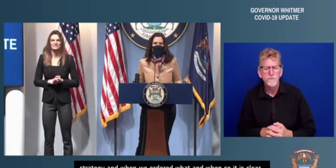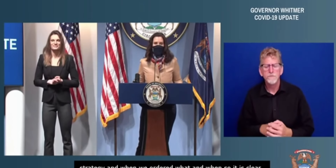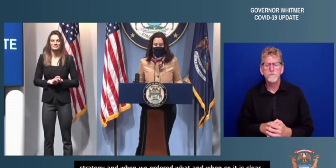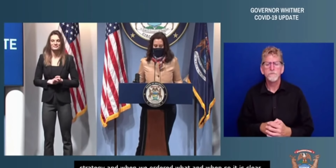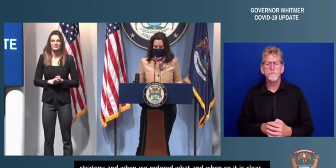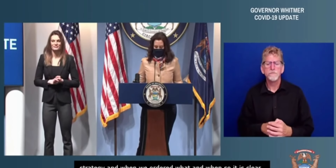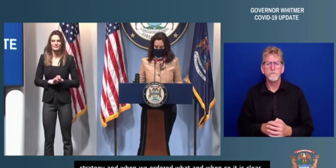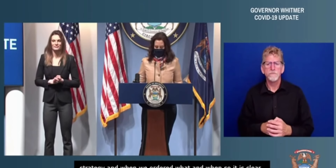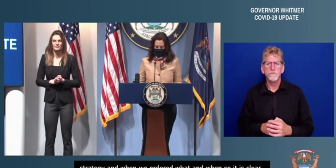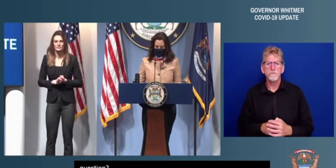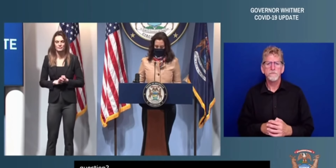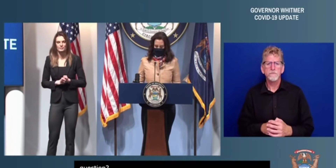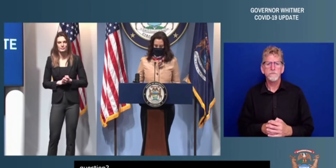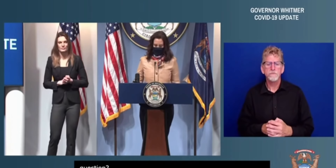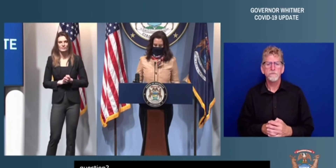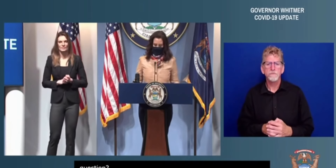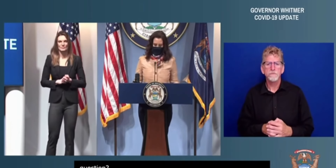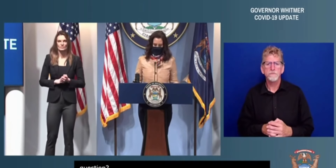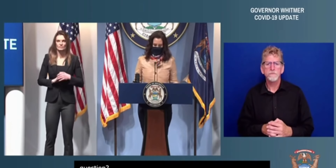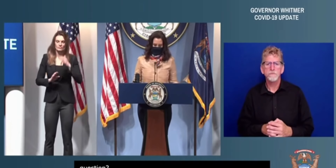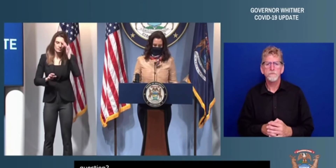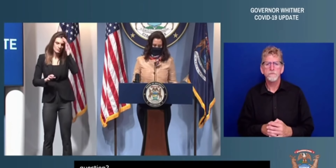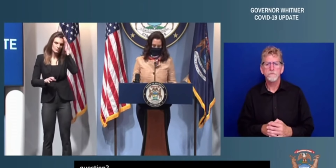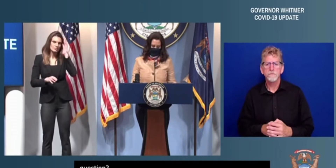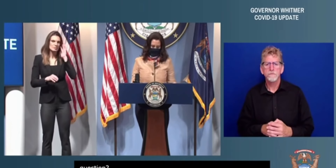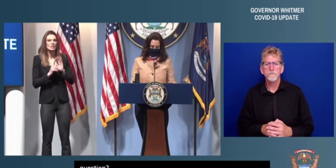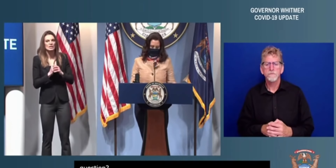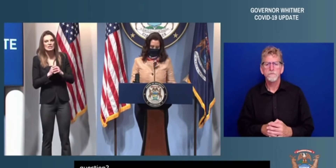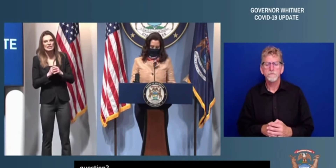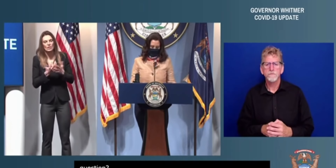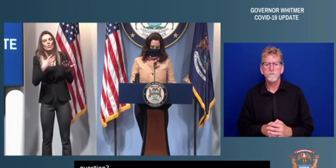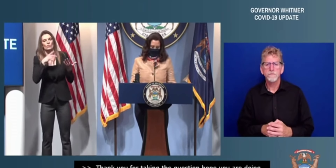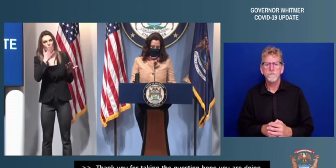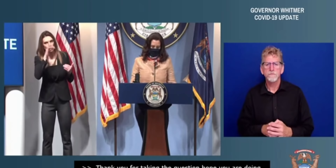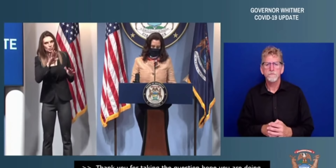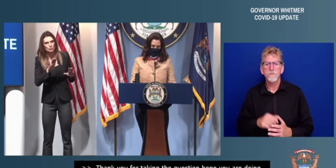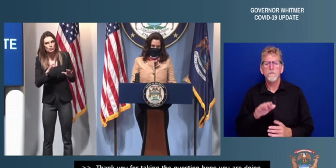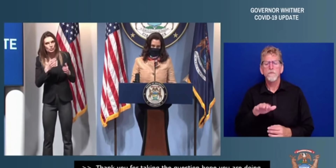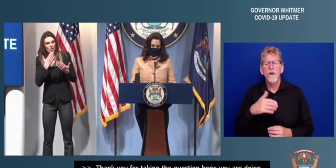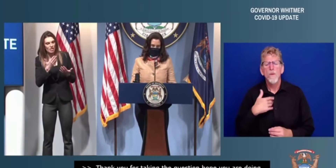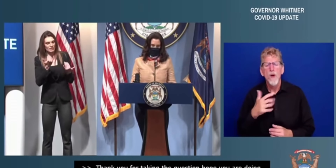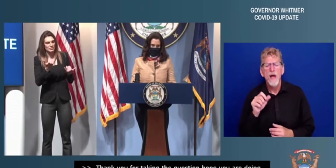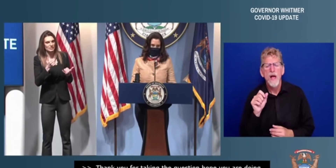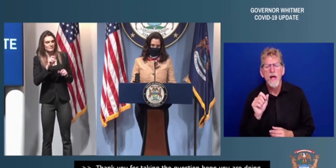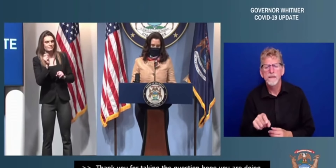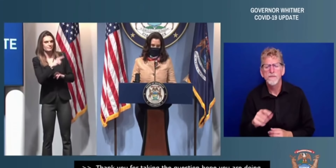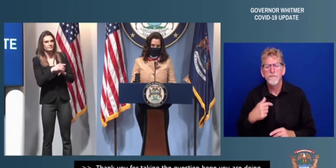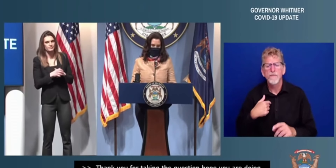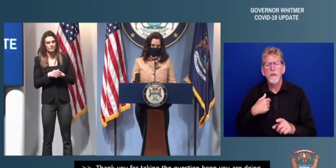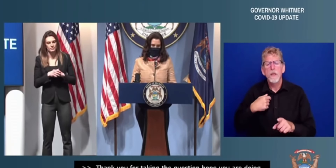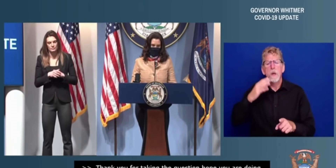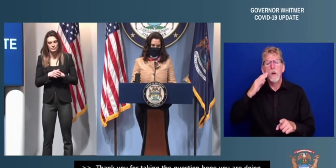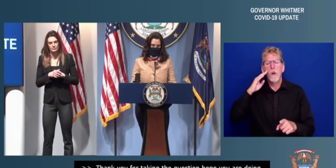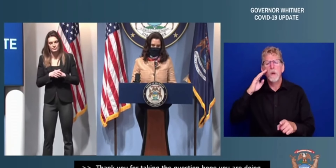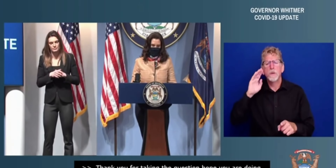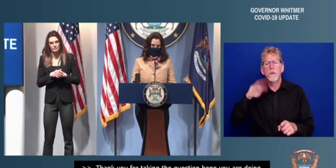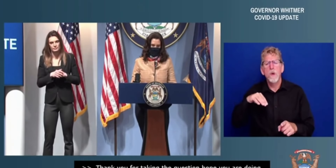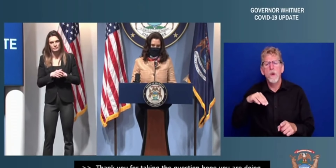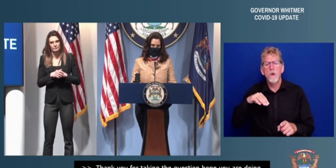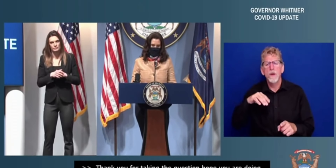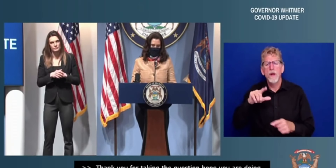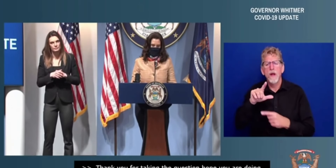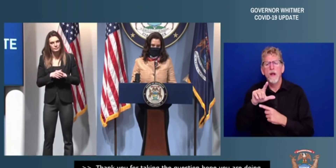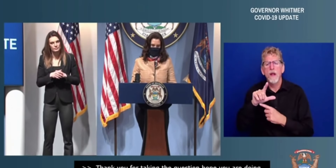Yeah, thank you for taking my question, Governor. Hope you're doing well today. I wanted to ask, I know that Let Them Play Michigan has been pushing to get rid of testing